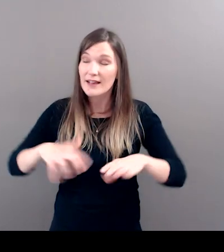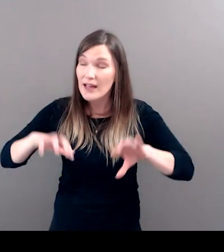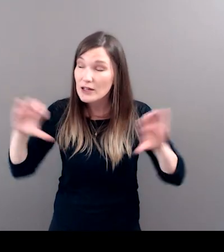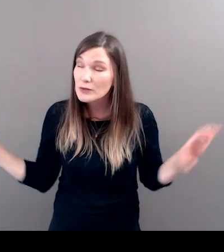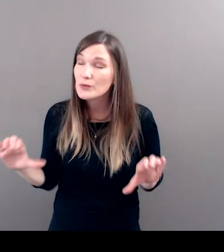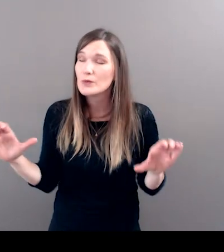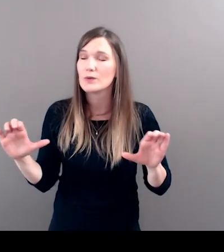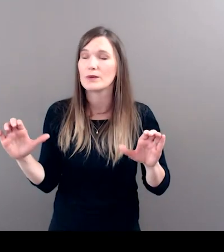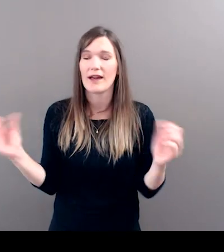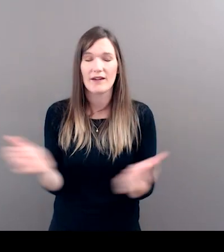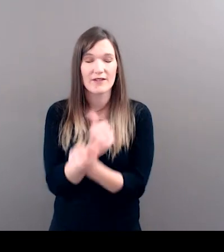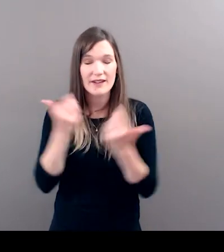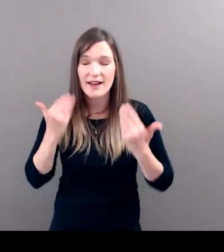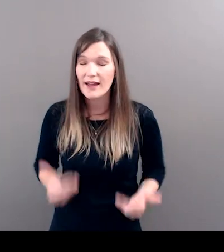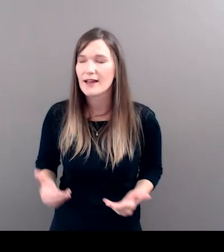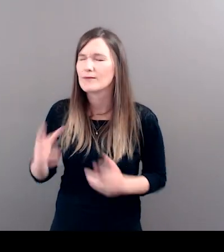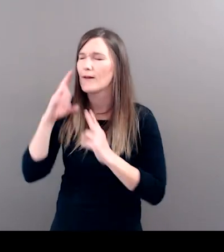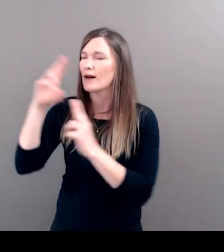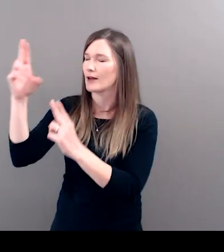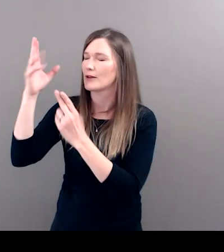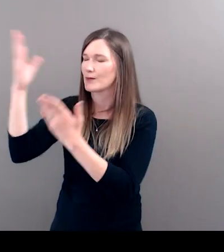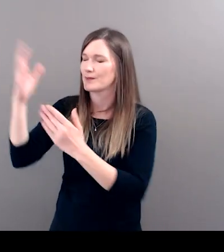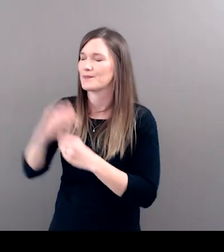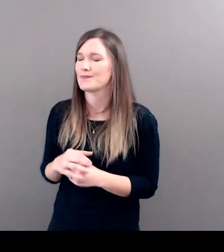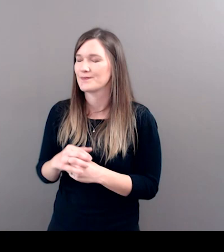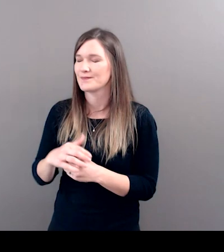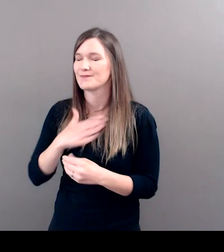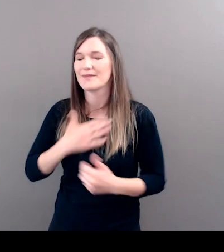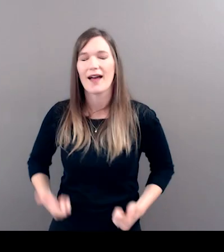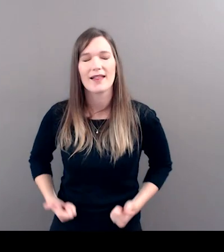I surrender my life to you. Fill me with the Spirit of God.